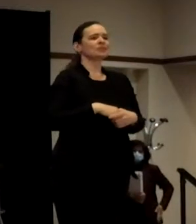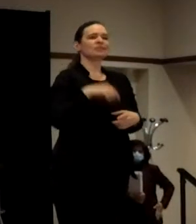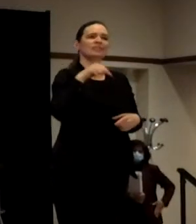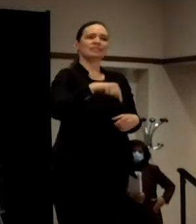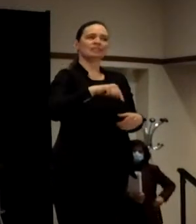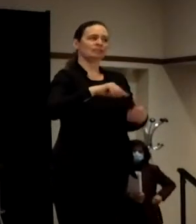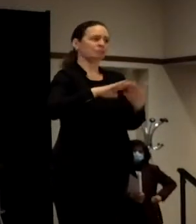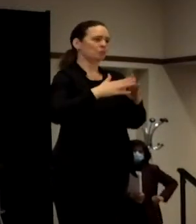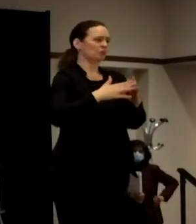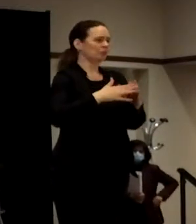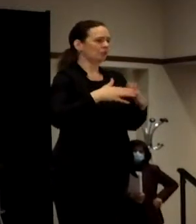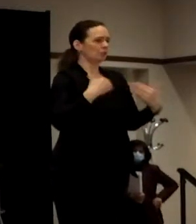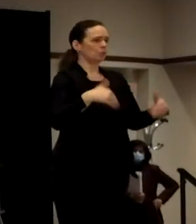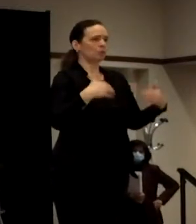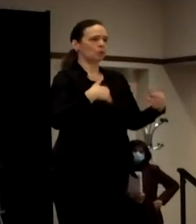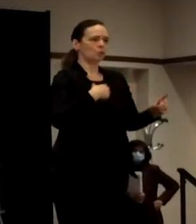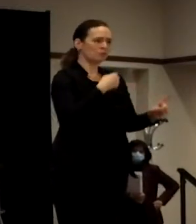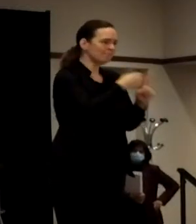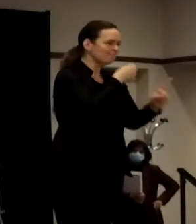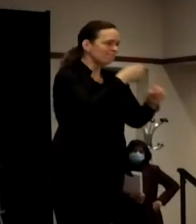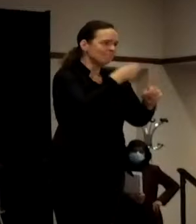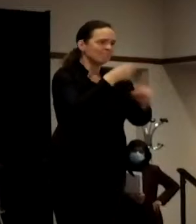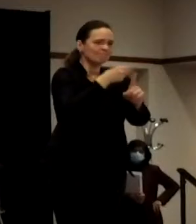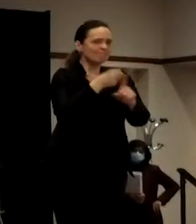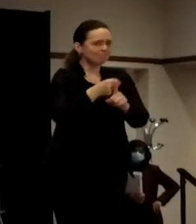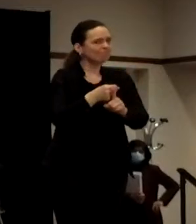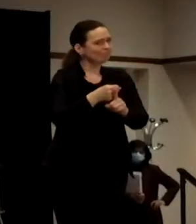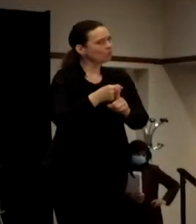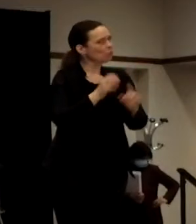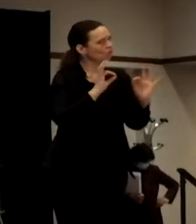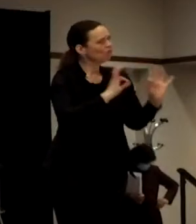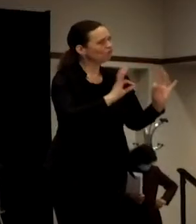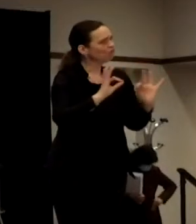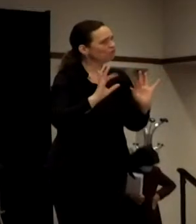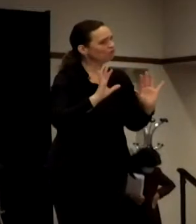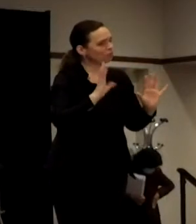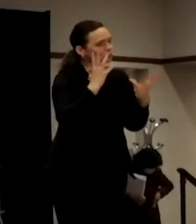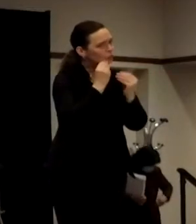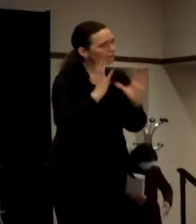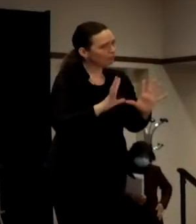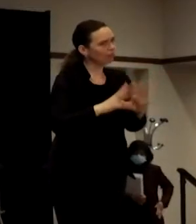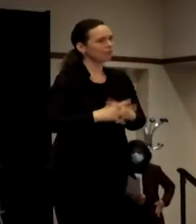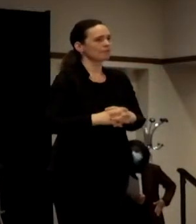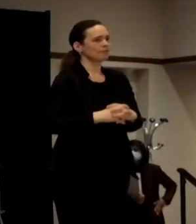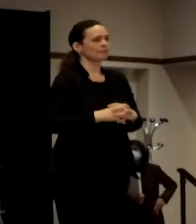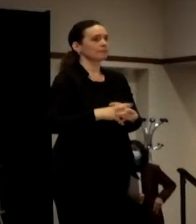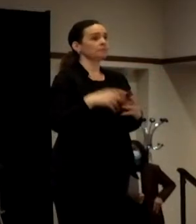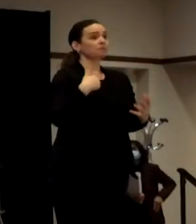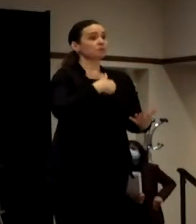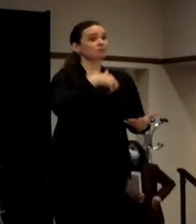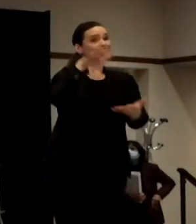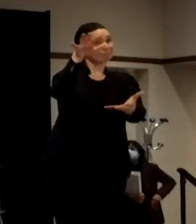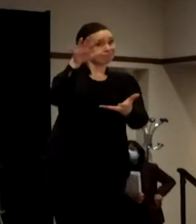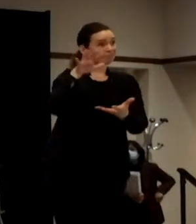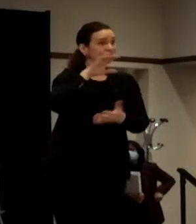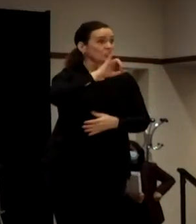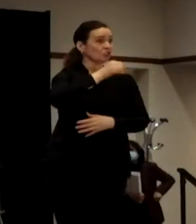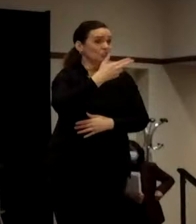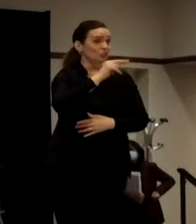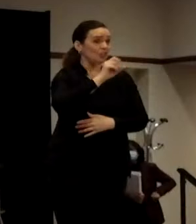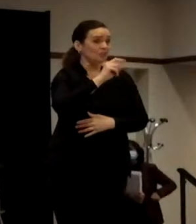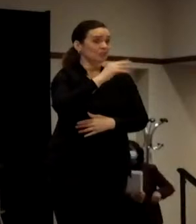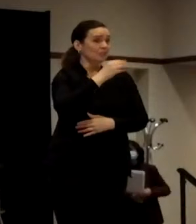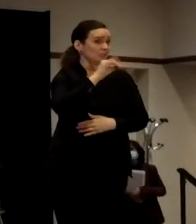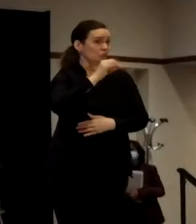them. We're getting to our seniors. In addition to that, we have received some Johnson & Johnson vaccine. We'll